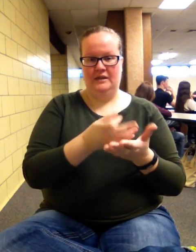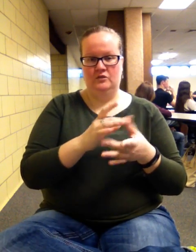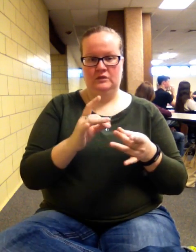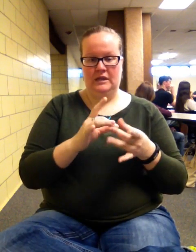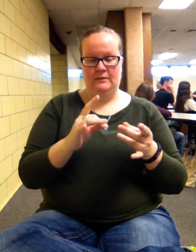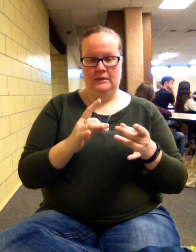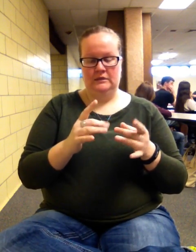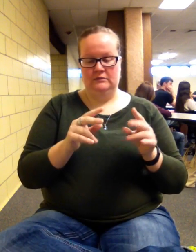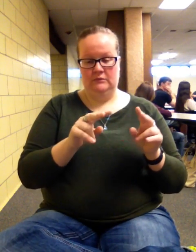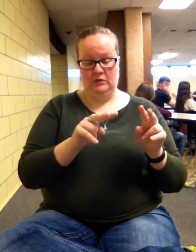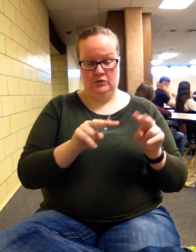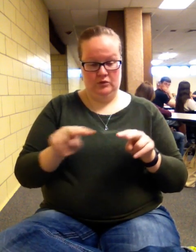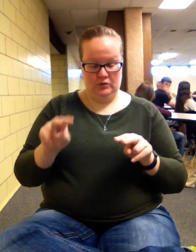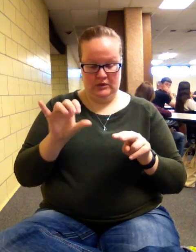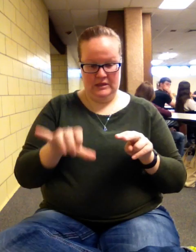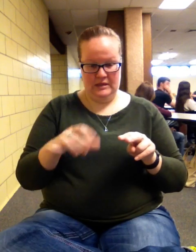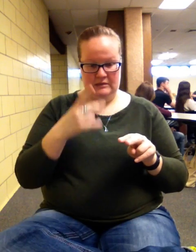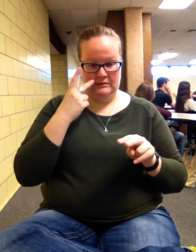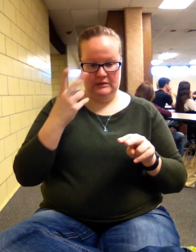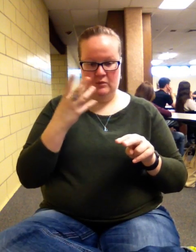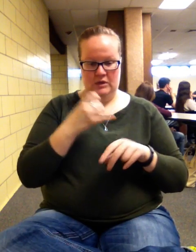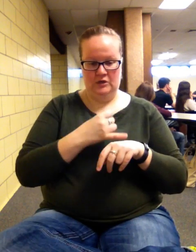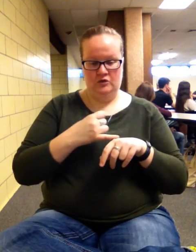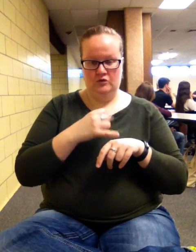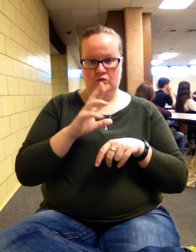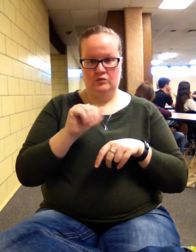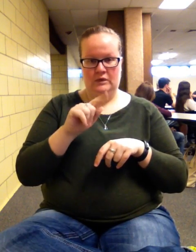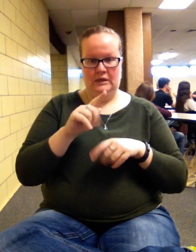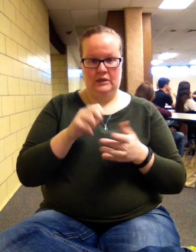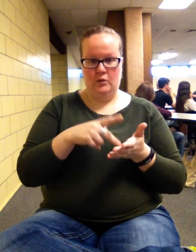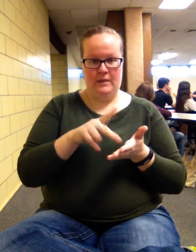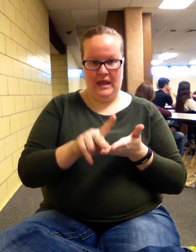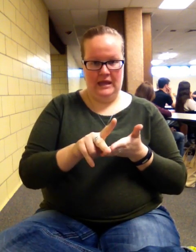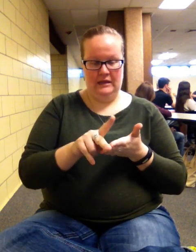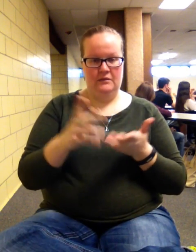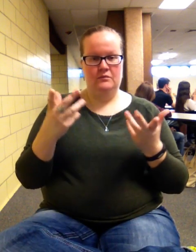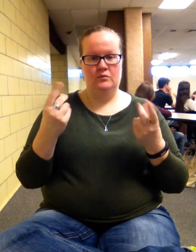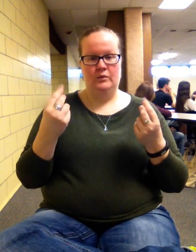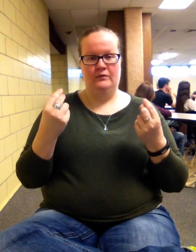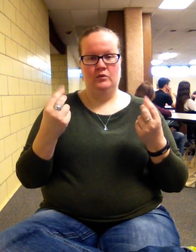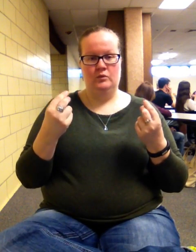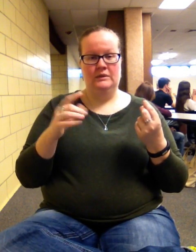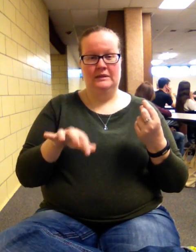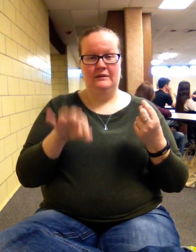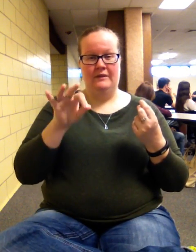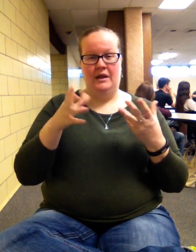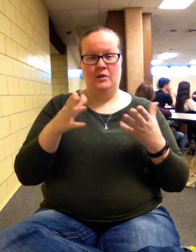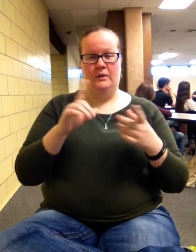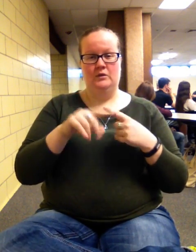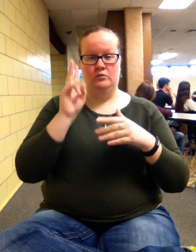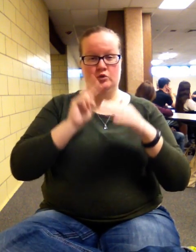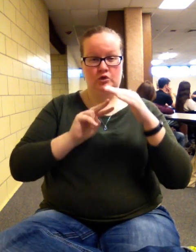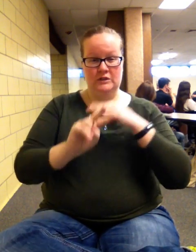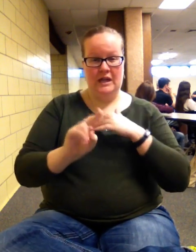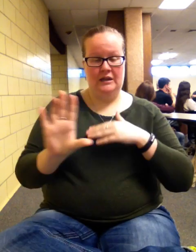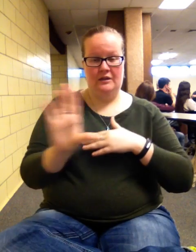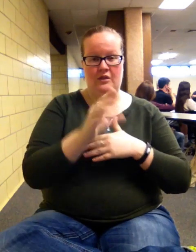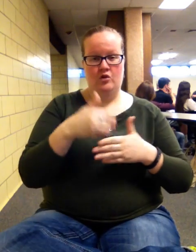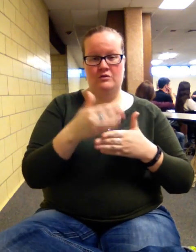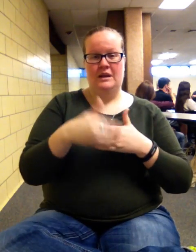footnotes of the financial statement and see what interest rates they're paying, because what we need to do is find a way to project out then what their next dollar cost of debt would